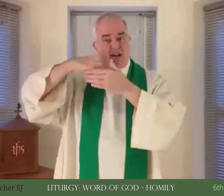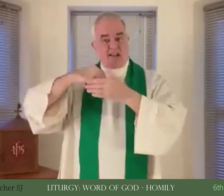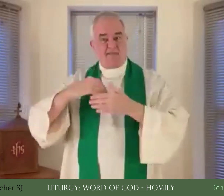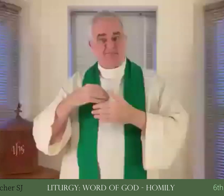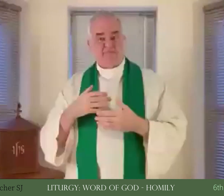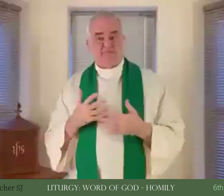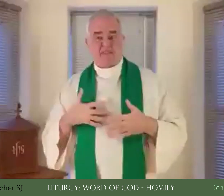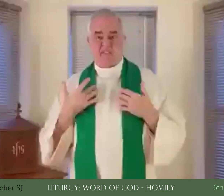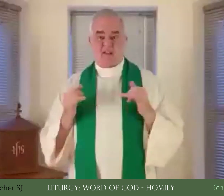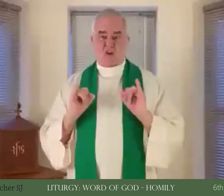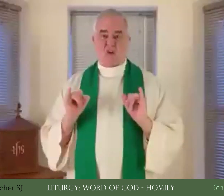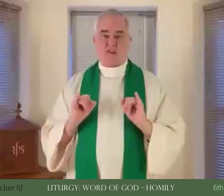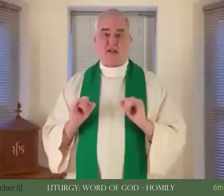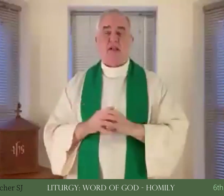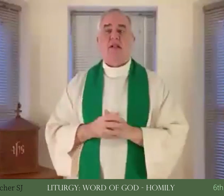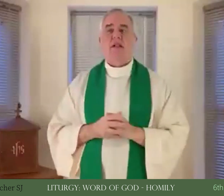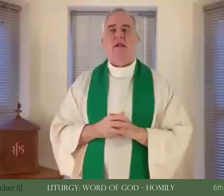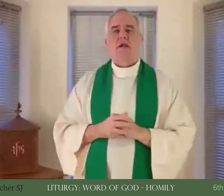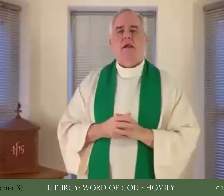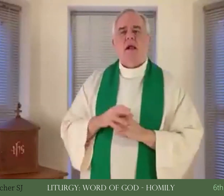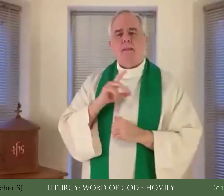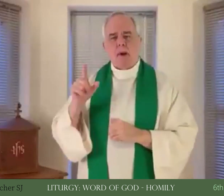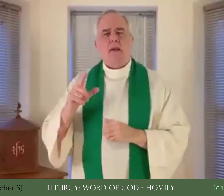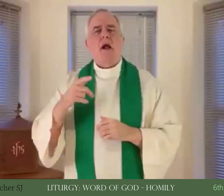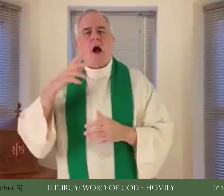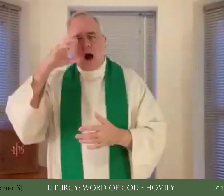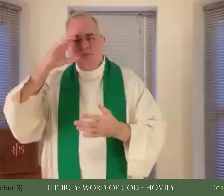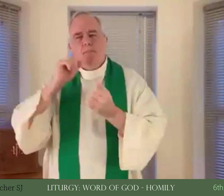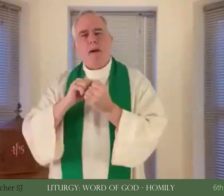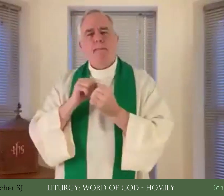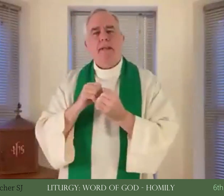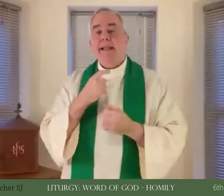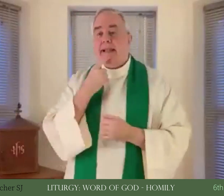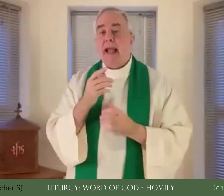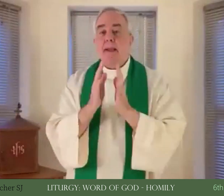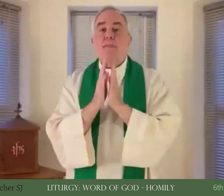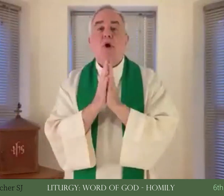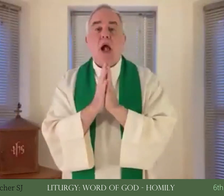inside the offer. But I remember to say prayer.